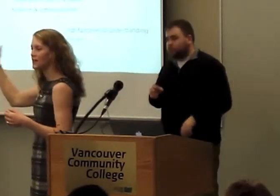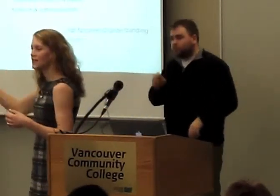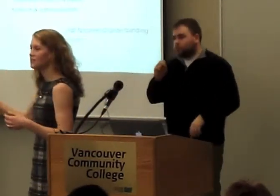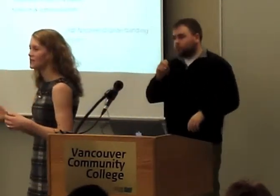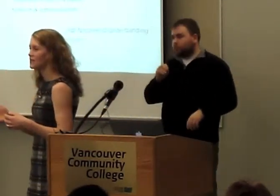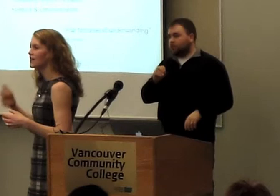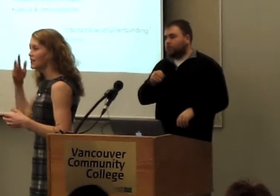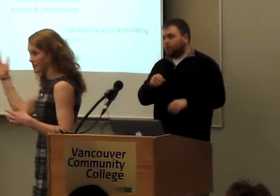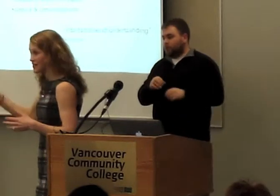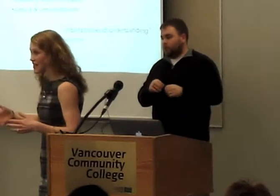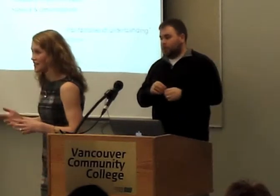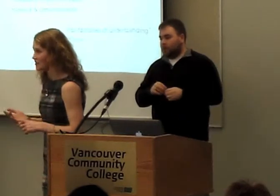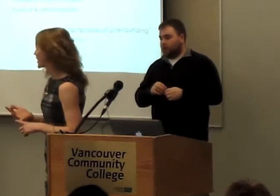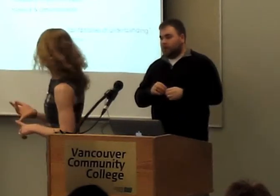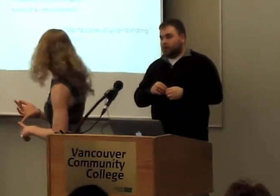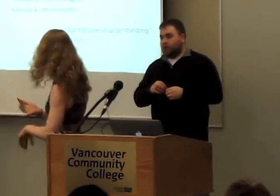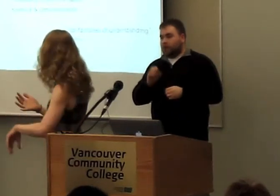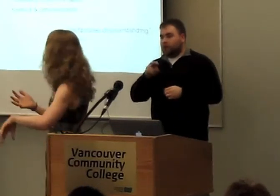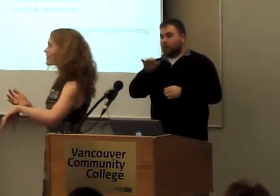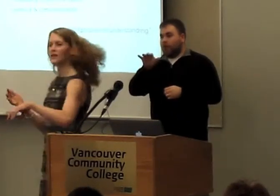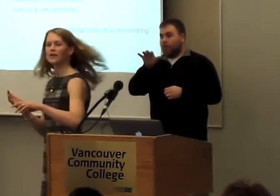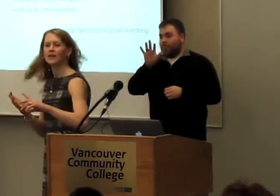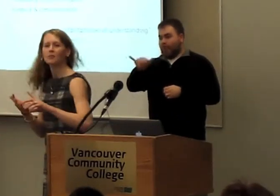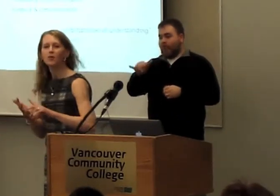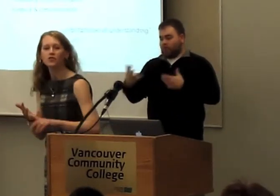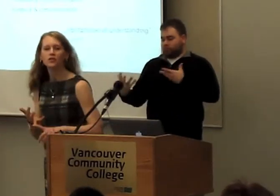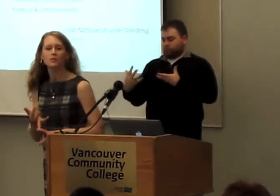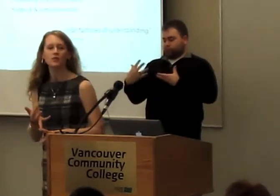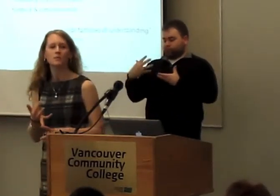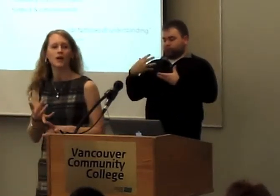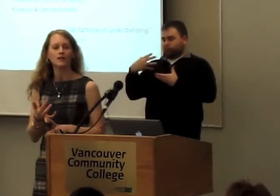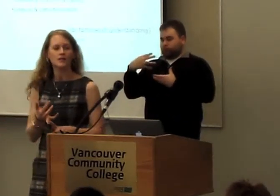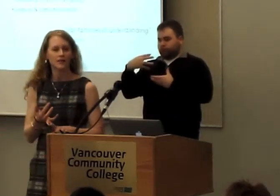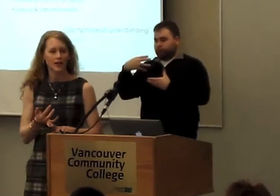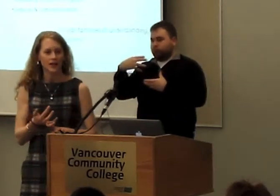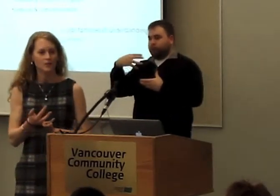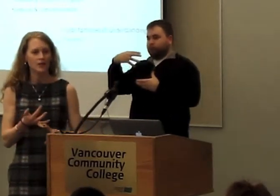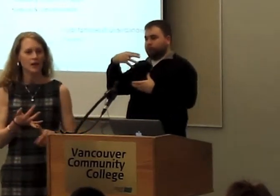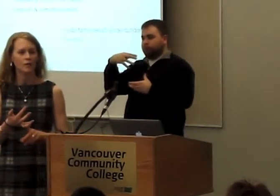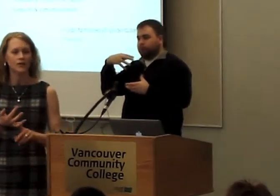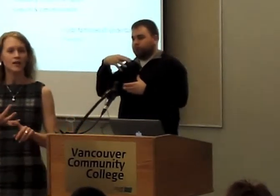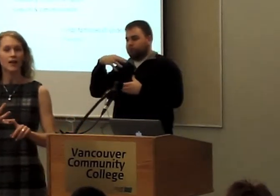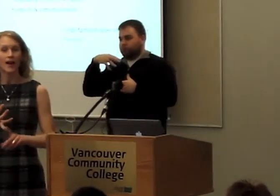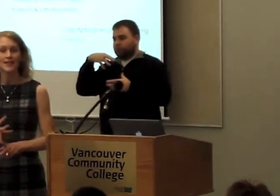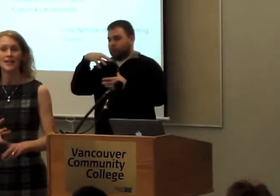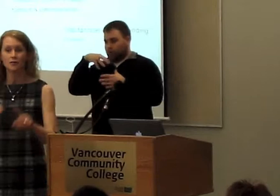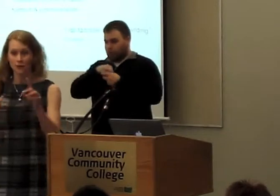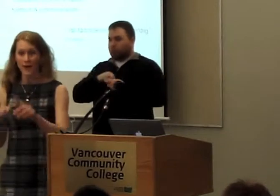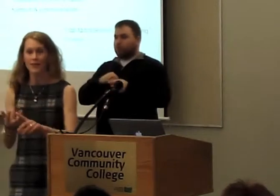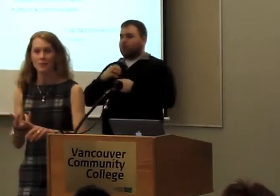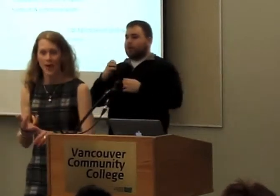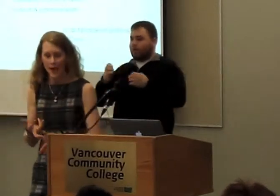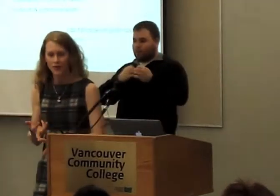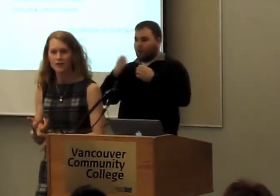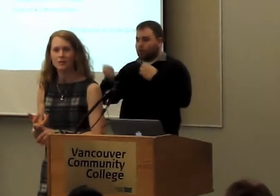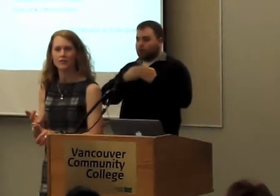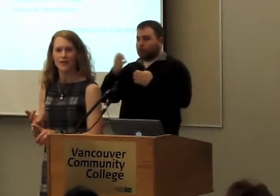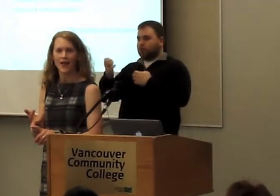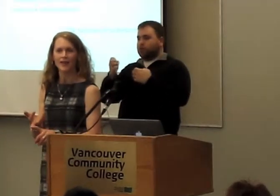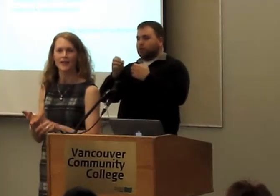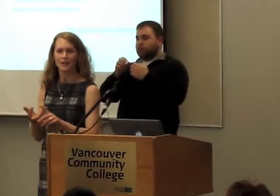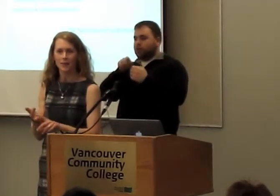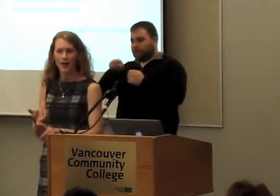The ability to sense things, the emotional response that comes along with identifying the